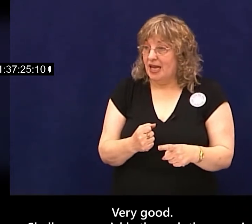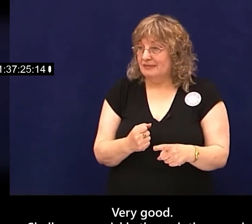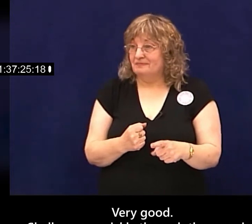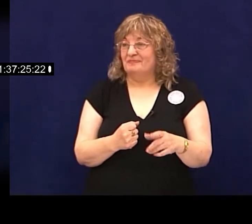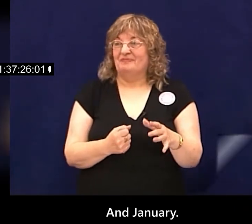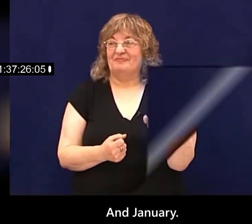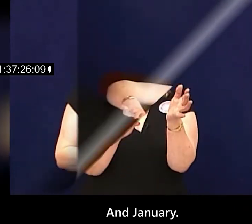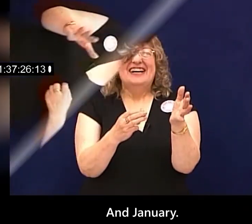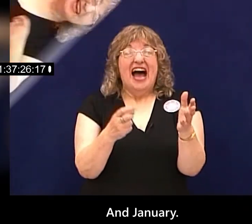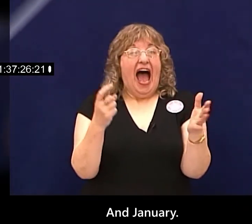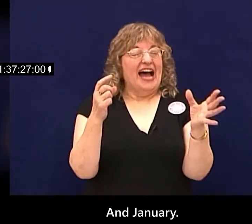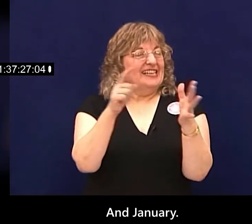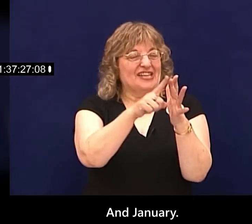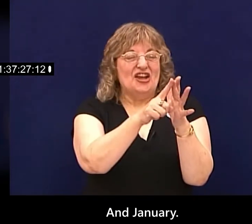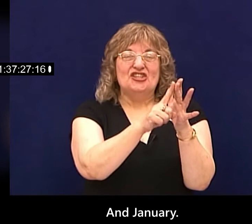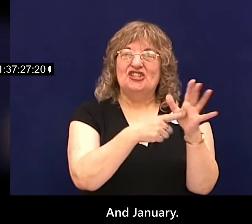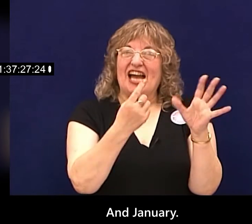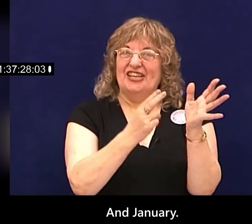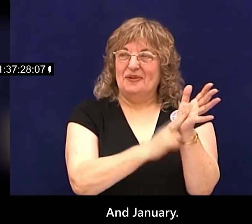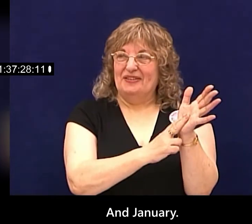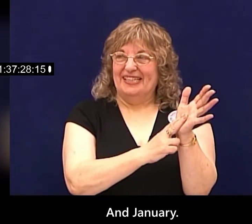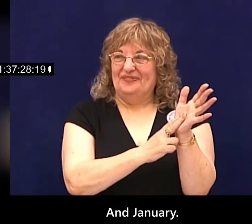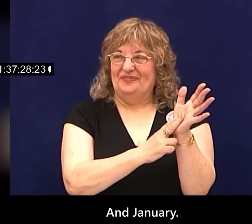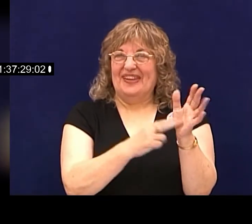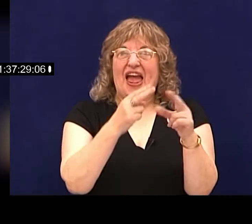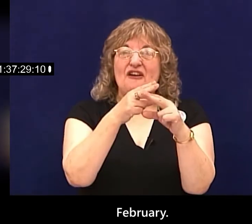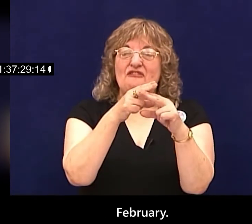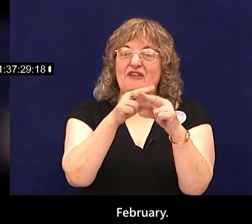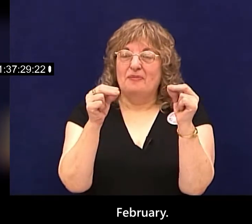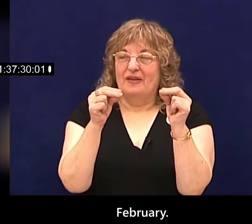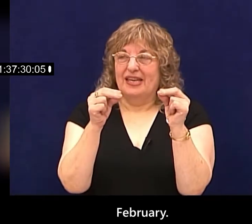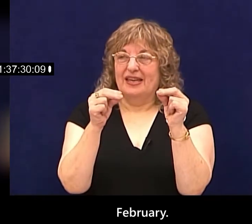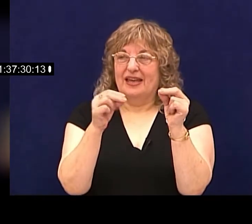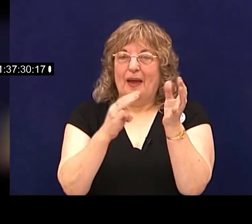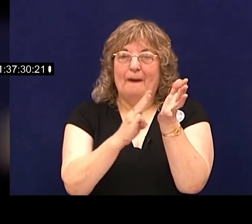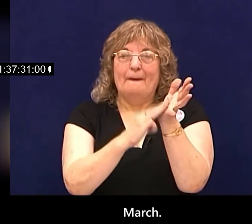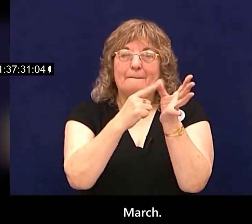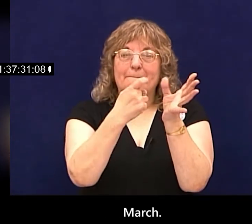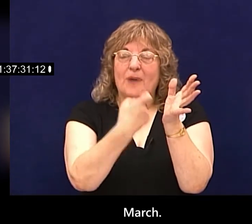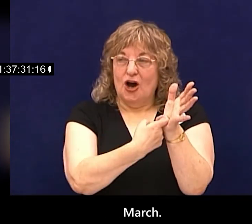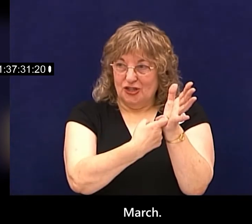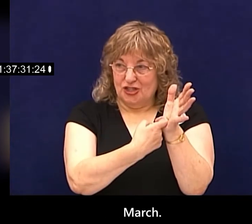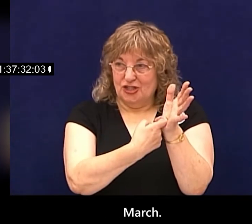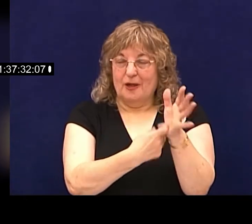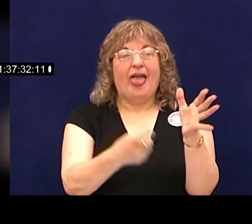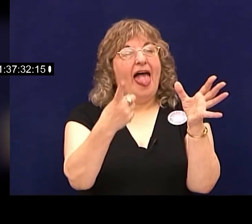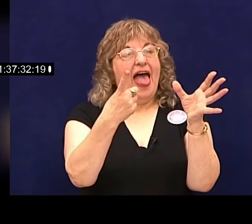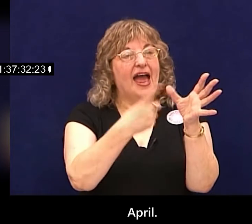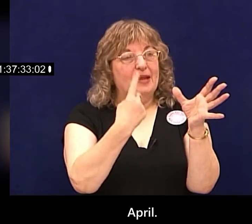again? And January, February, March,